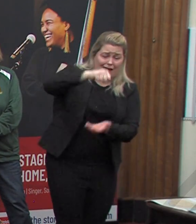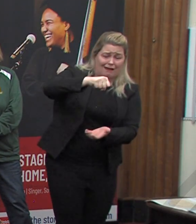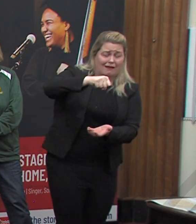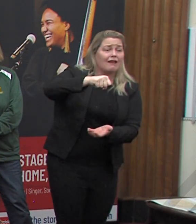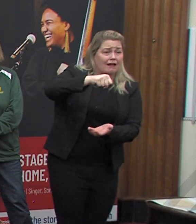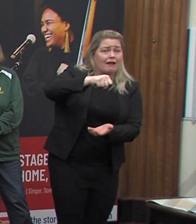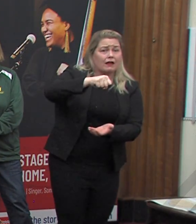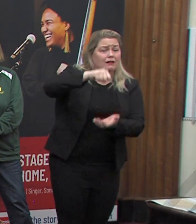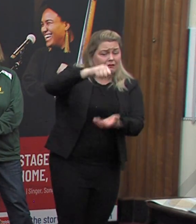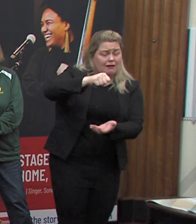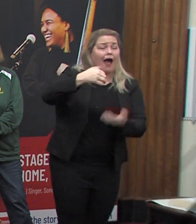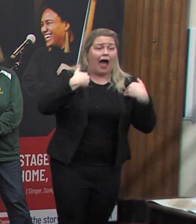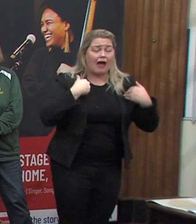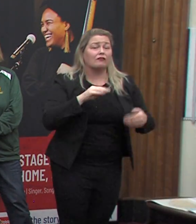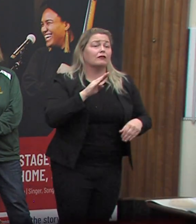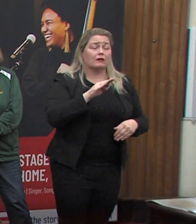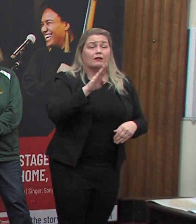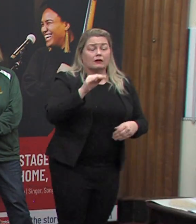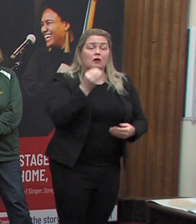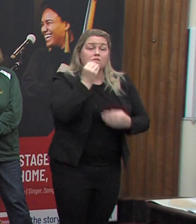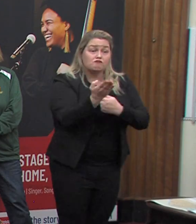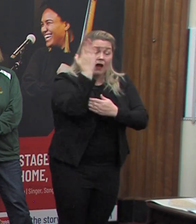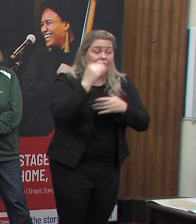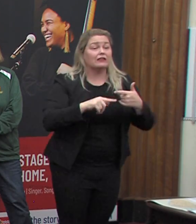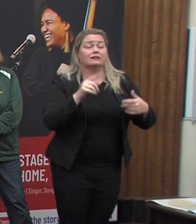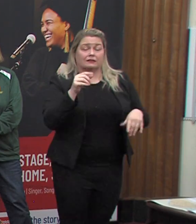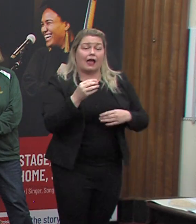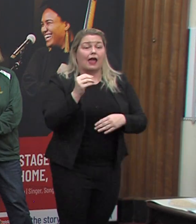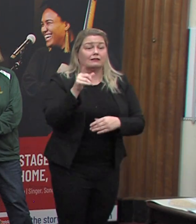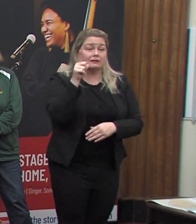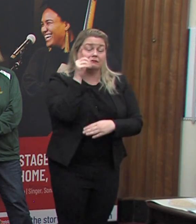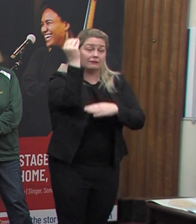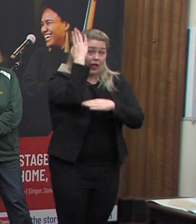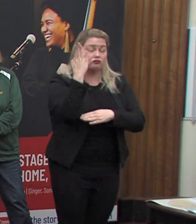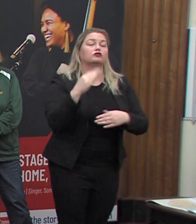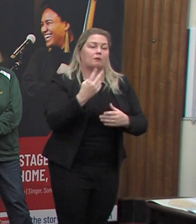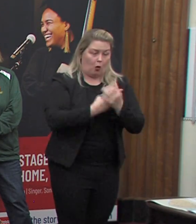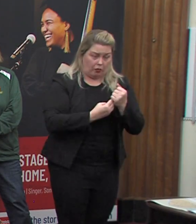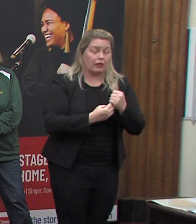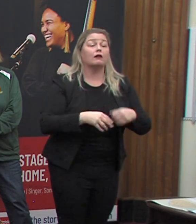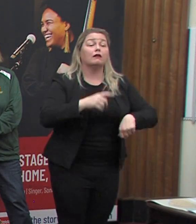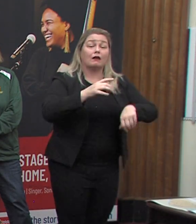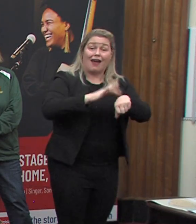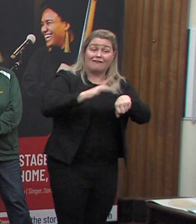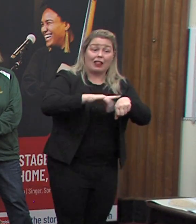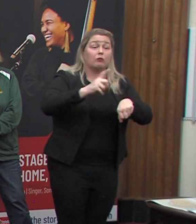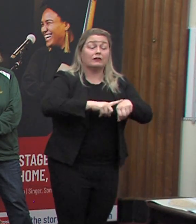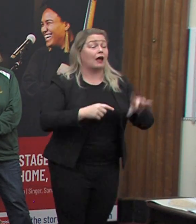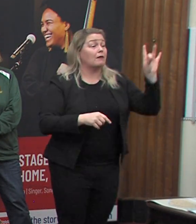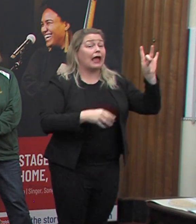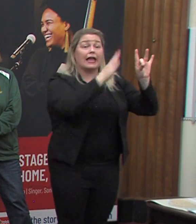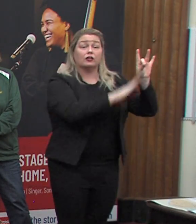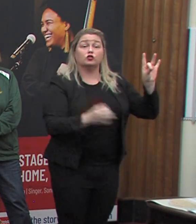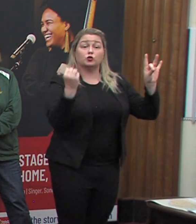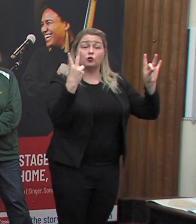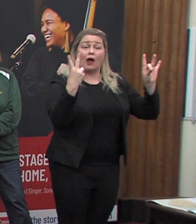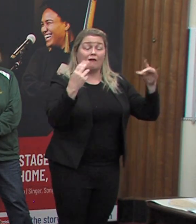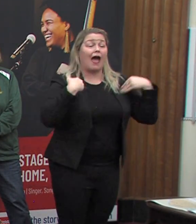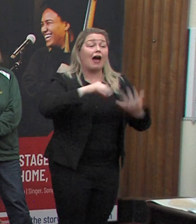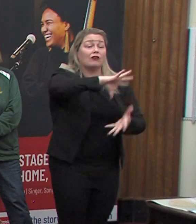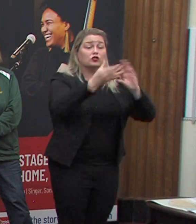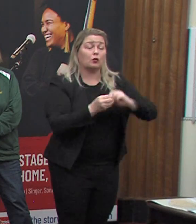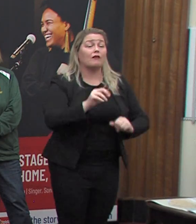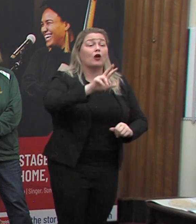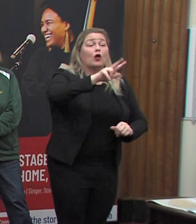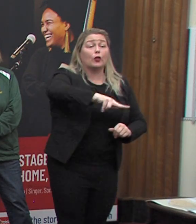bag meal containing breakfast and lunch. It will be served between the hours of 8 a.m. and 12 noon at any of these 33 sites.